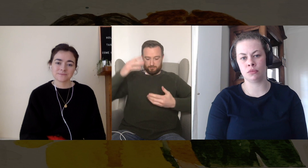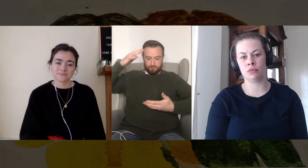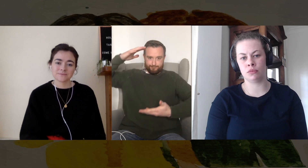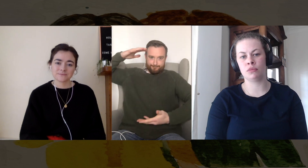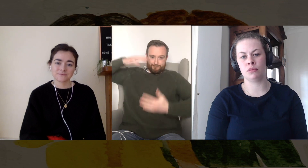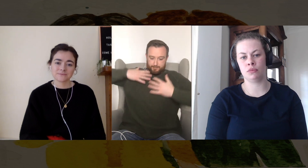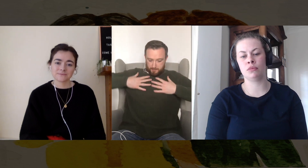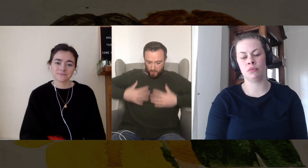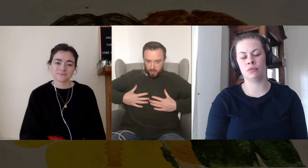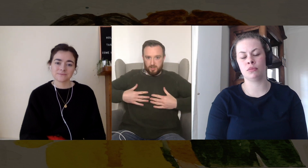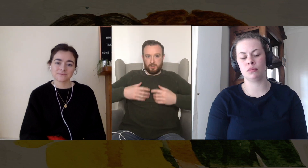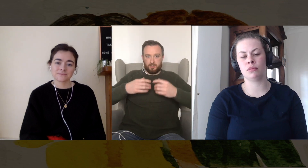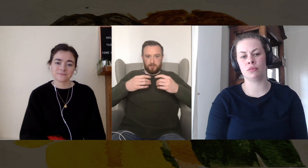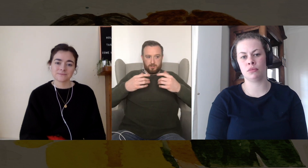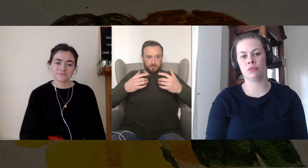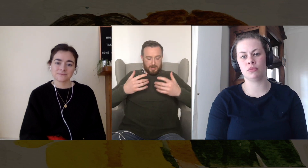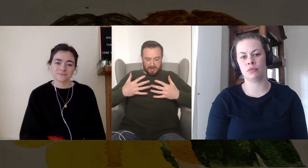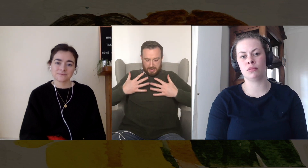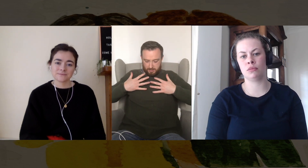as humans we have